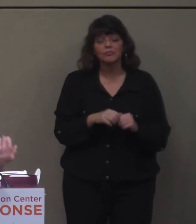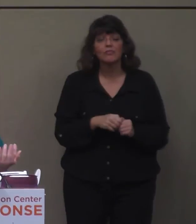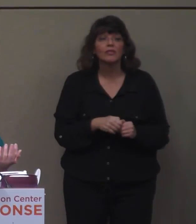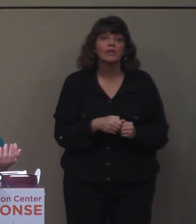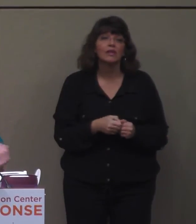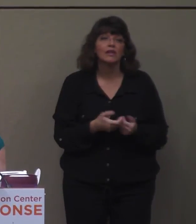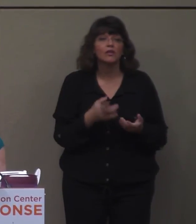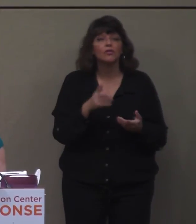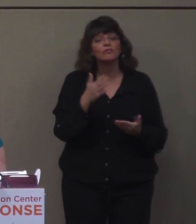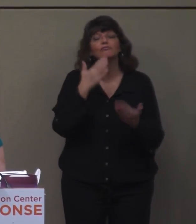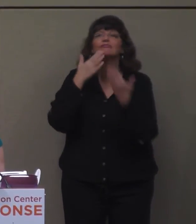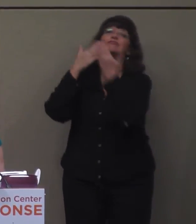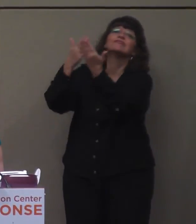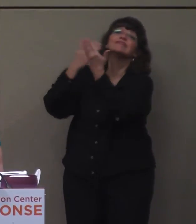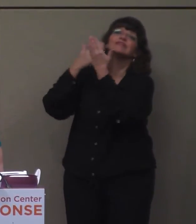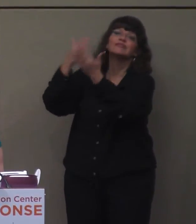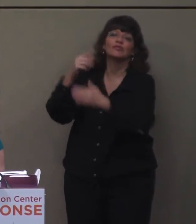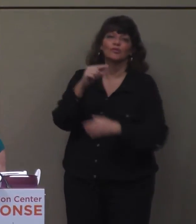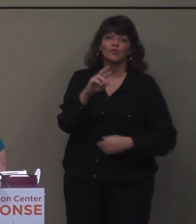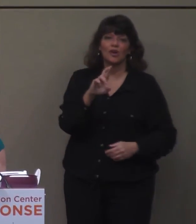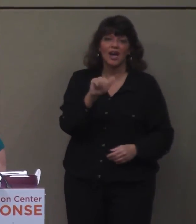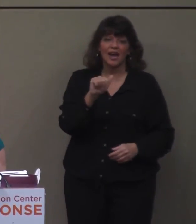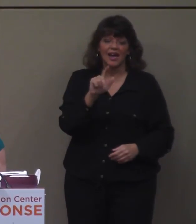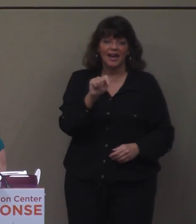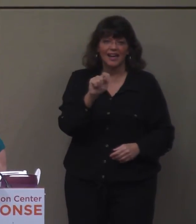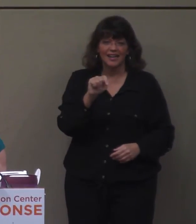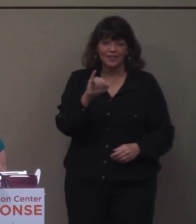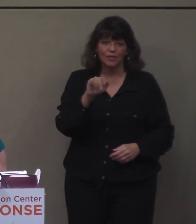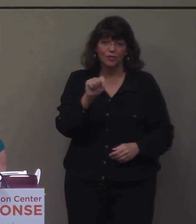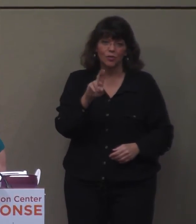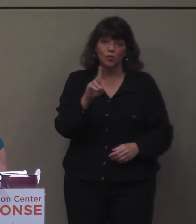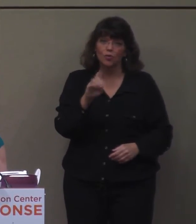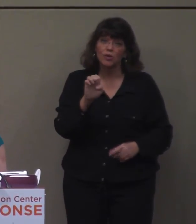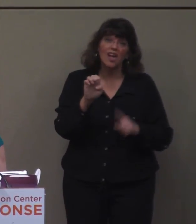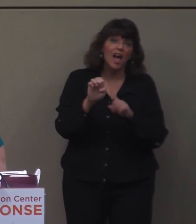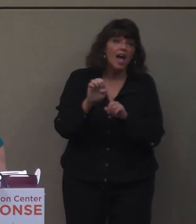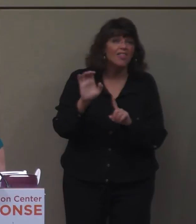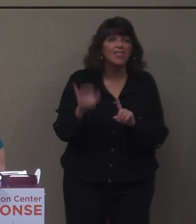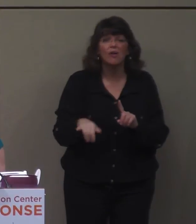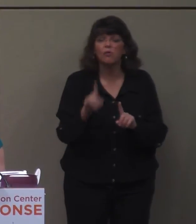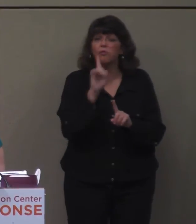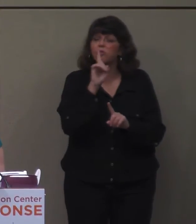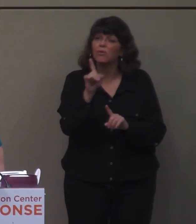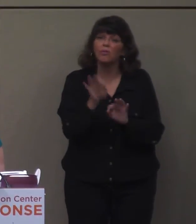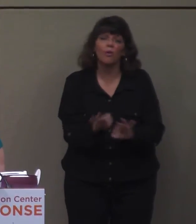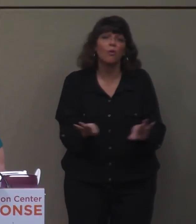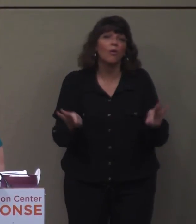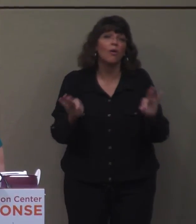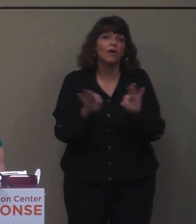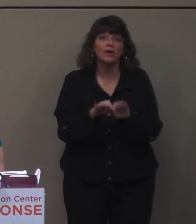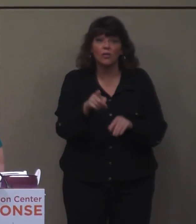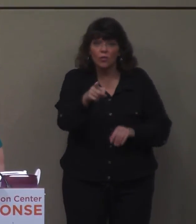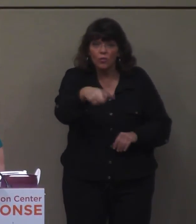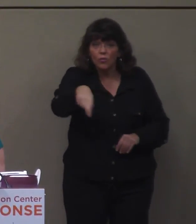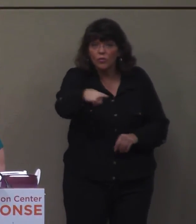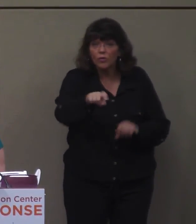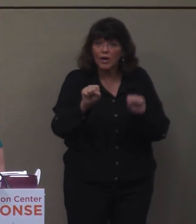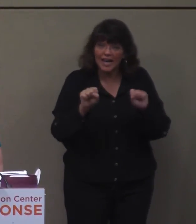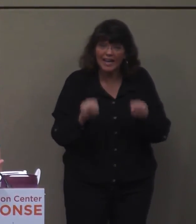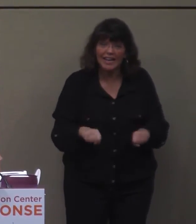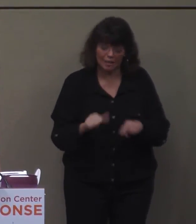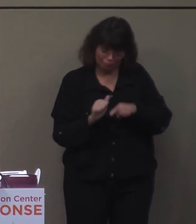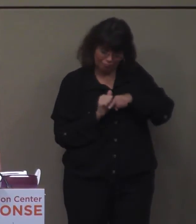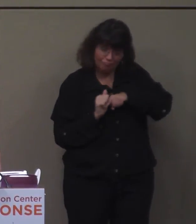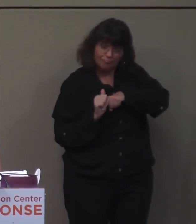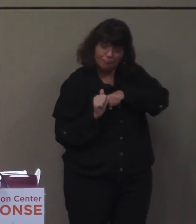is gratitude. And I want to just talk about gratitude because it's so important that we are able to exercise gratitude. And so I